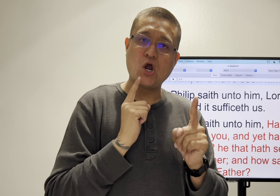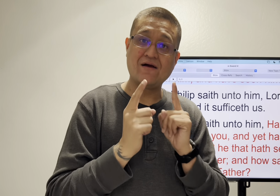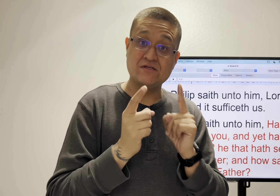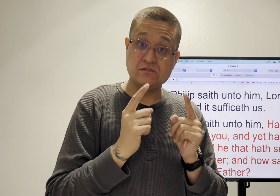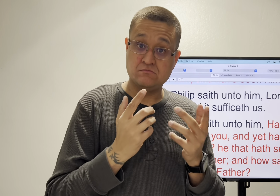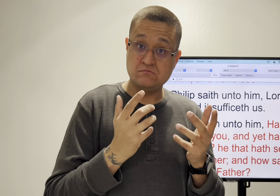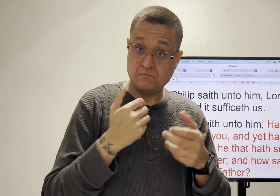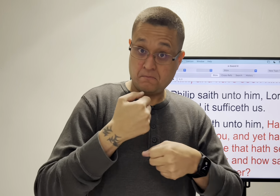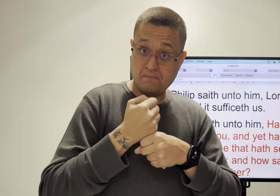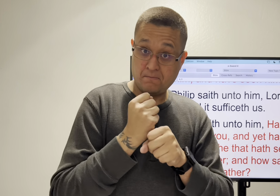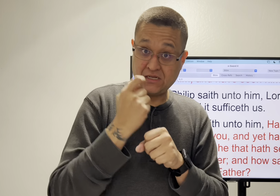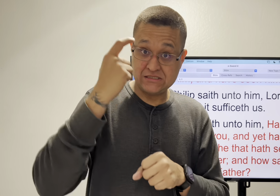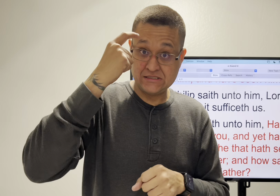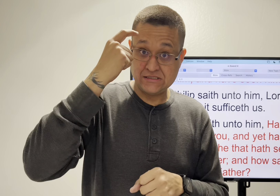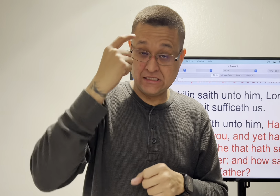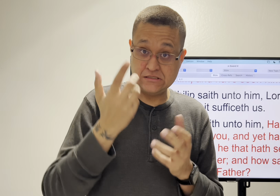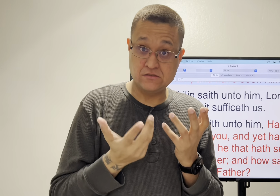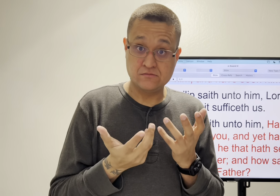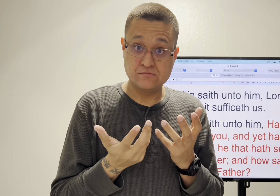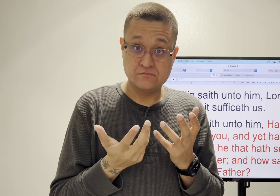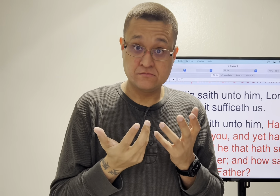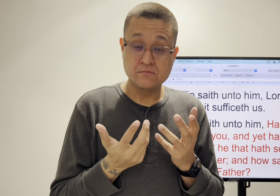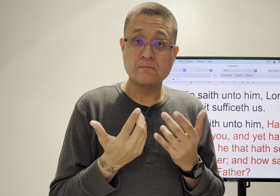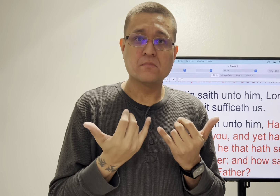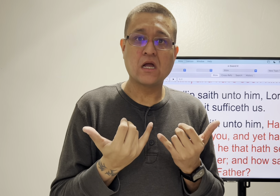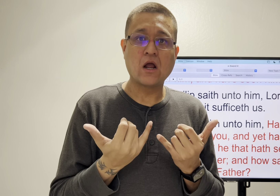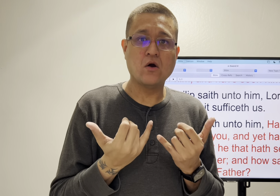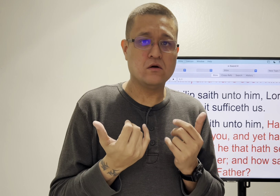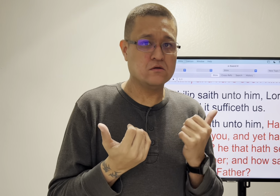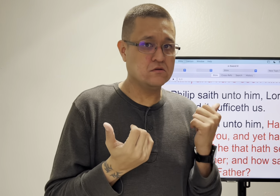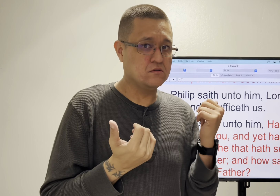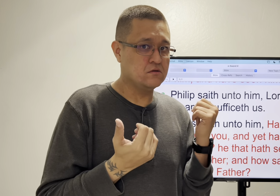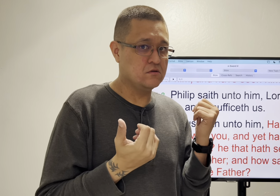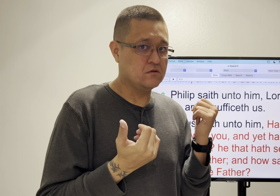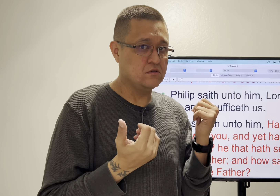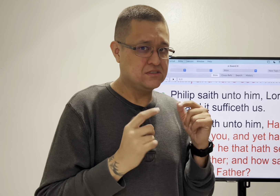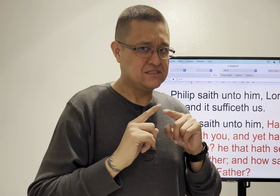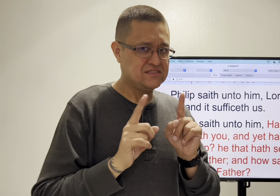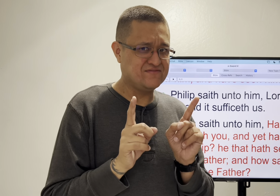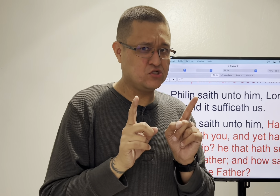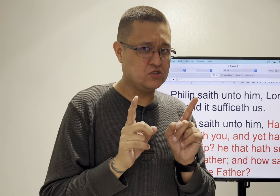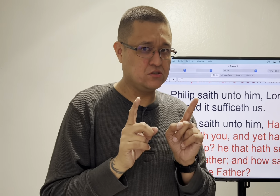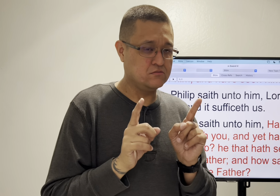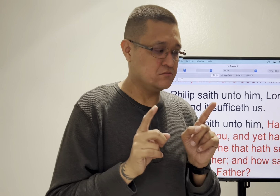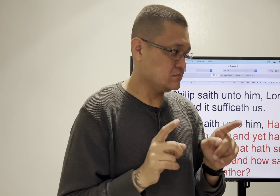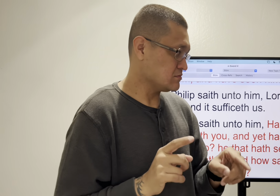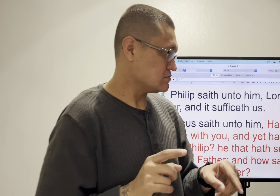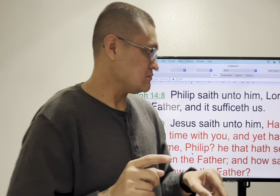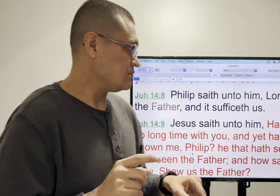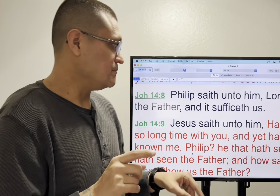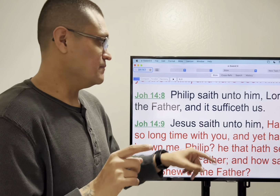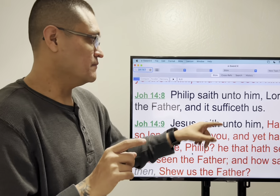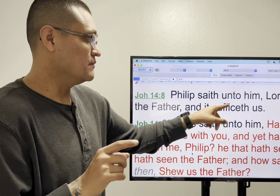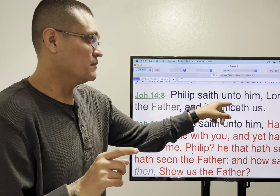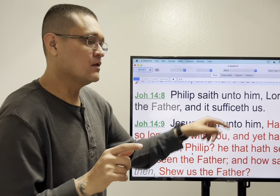That's how our conversation would be at this time, and it makes sense. But back with Jesus, it was